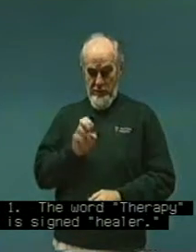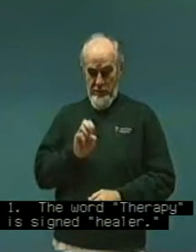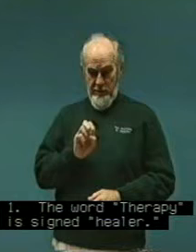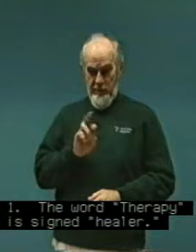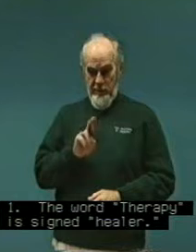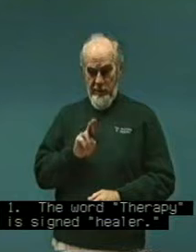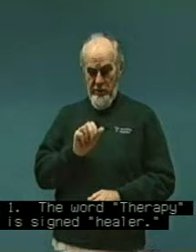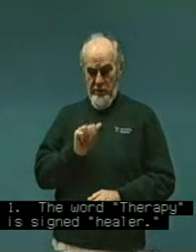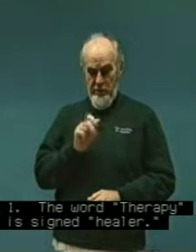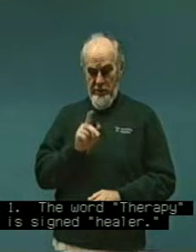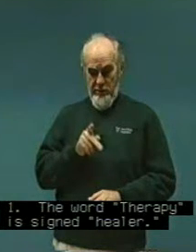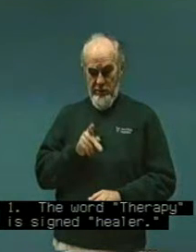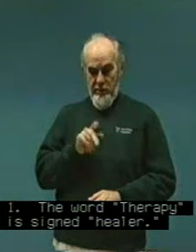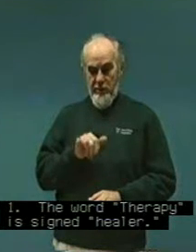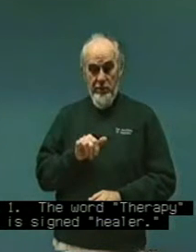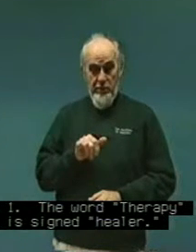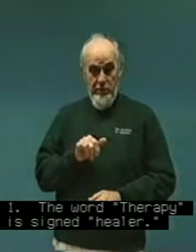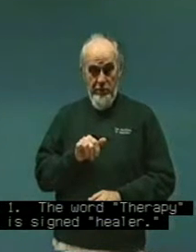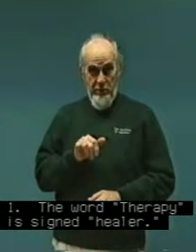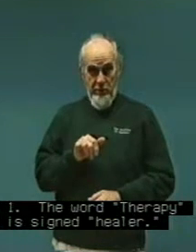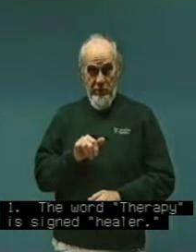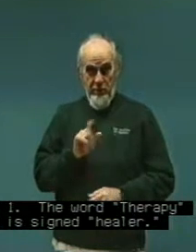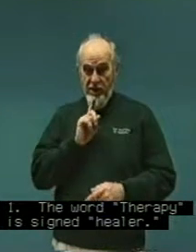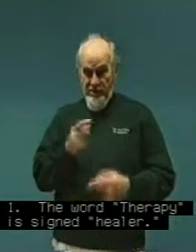1. The word therapy is signed healer.